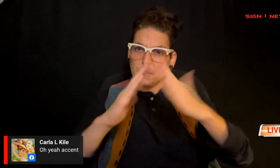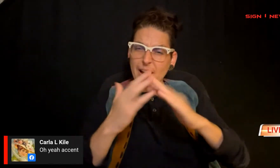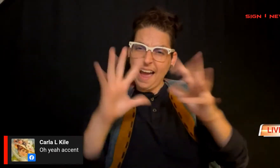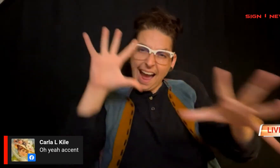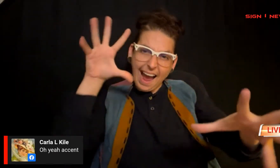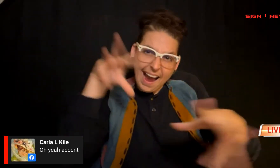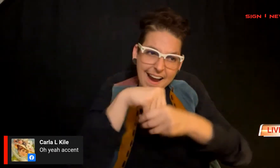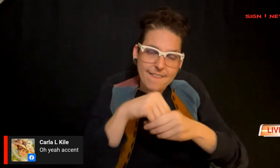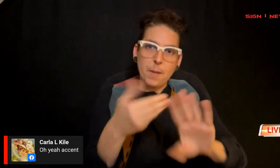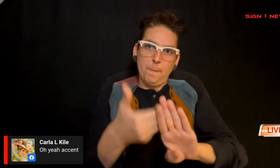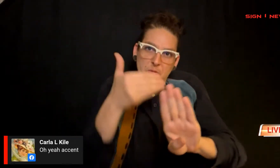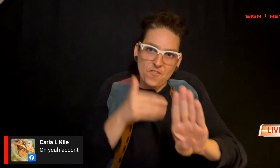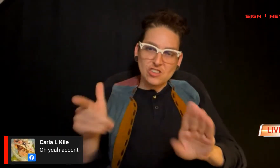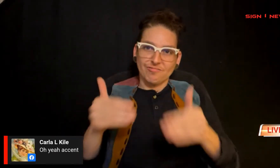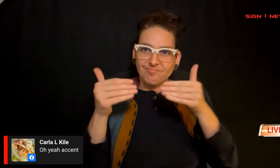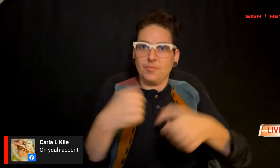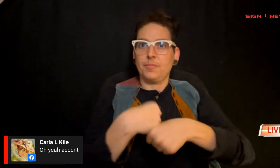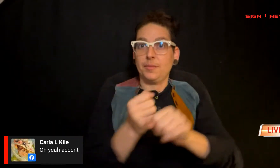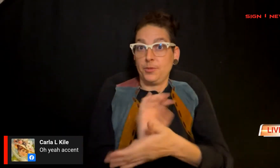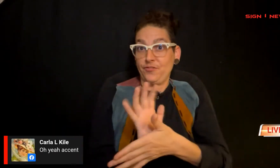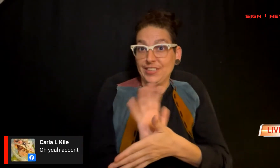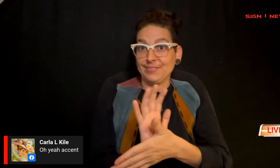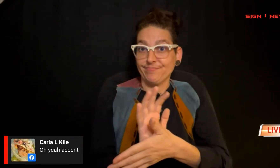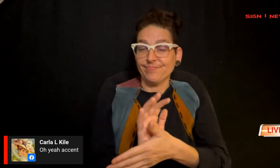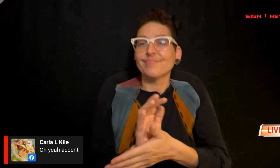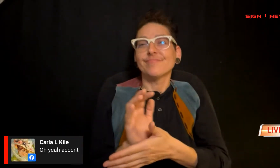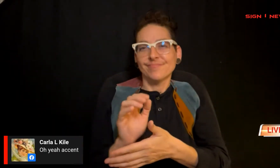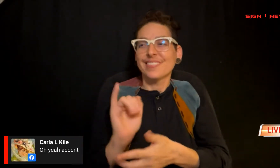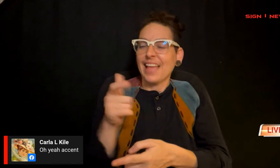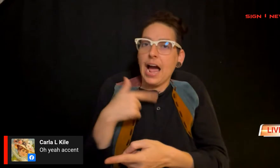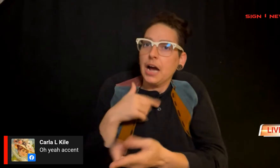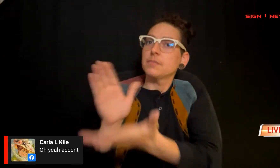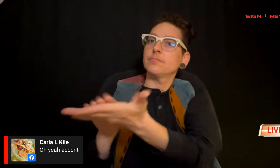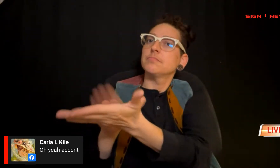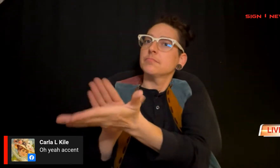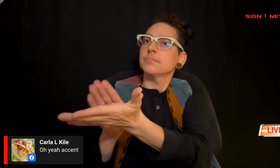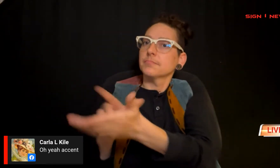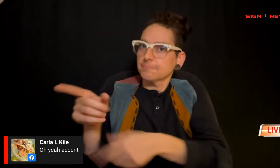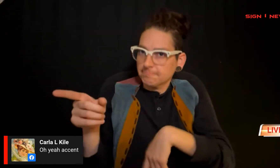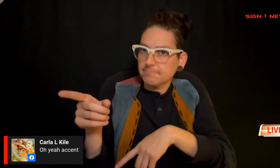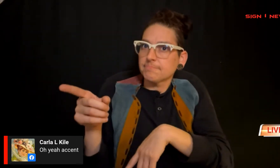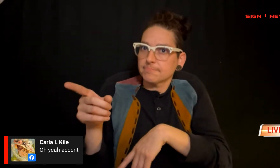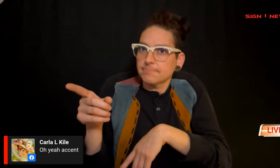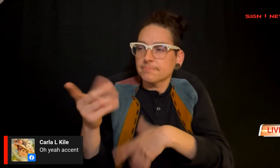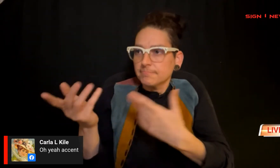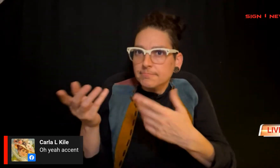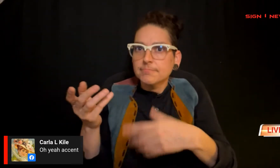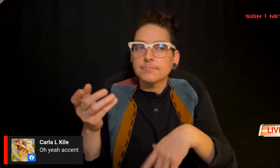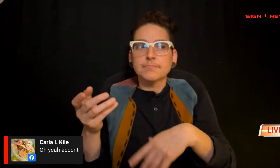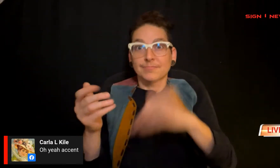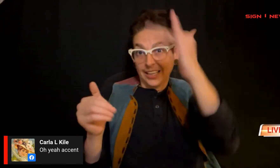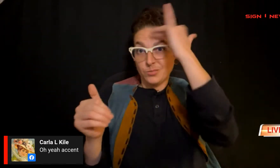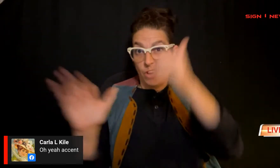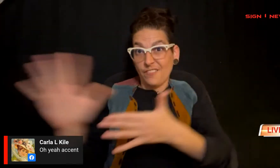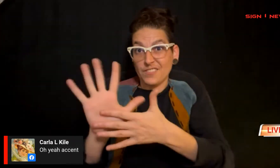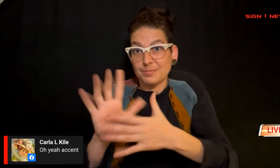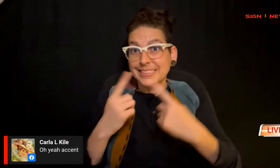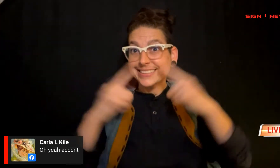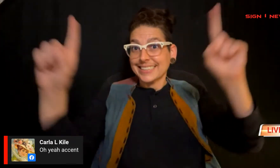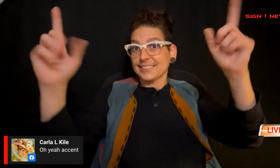she respected the culture before she even made the film. I applaud that.